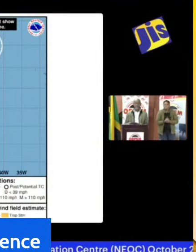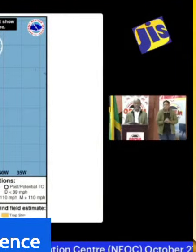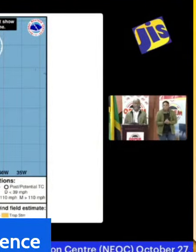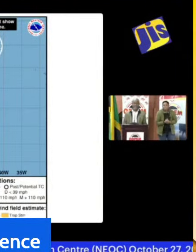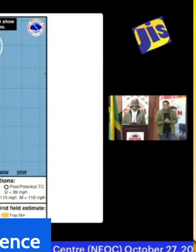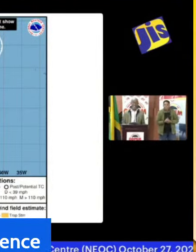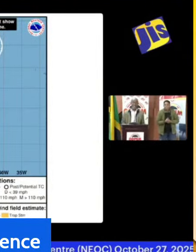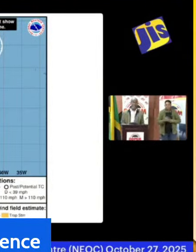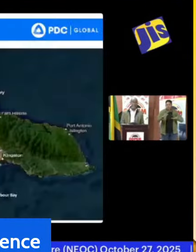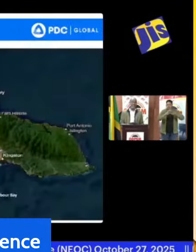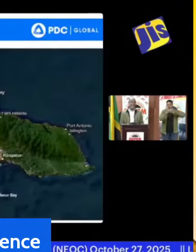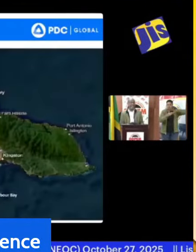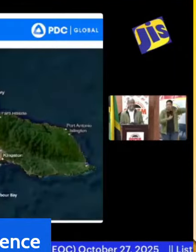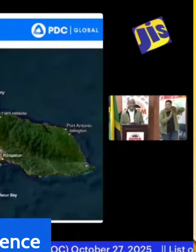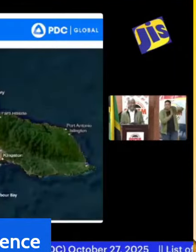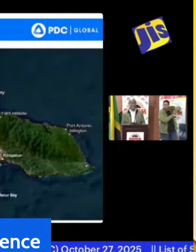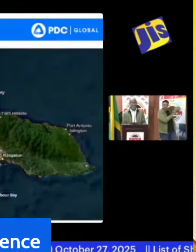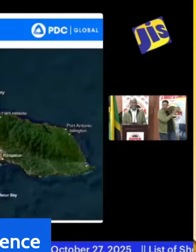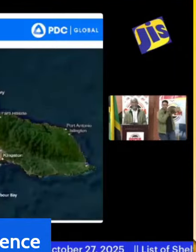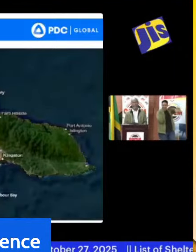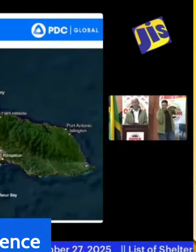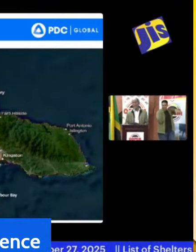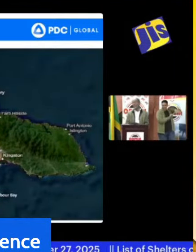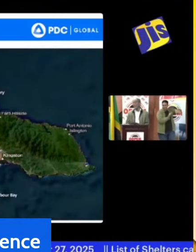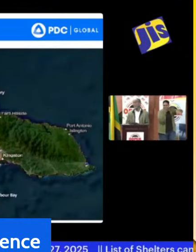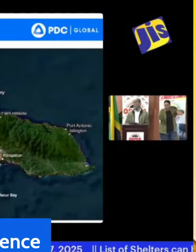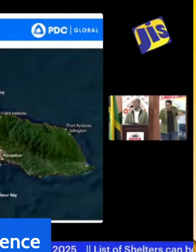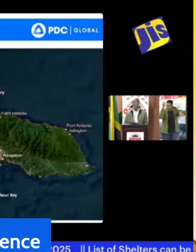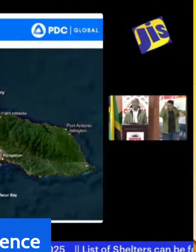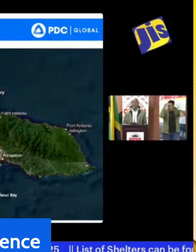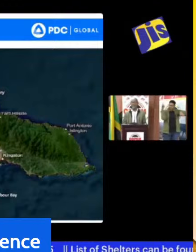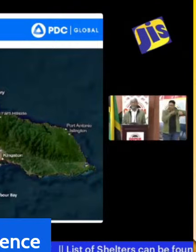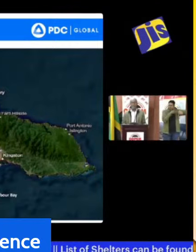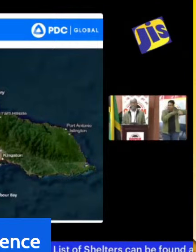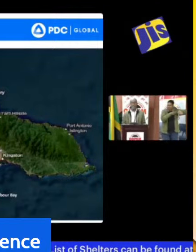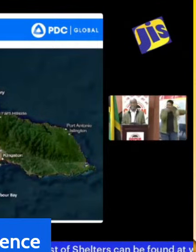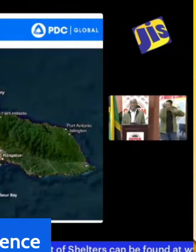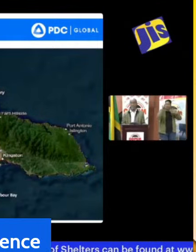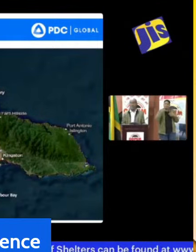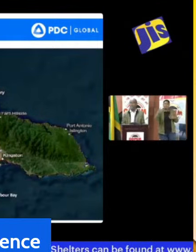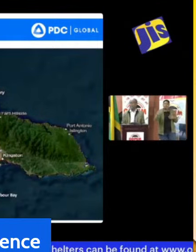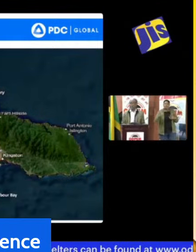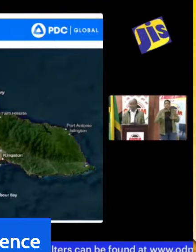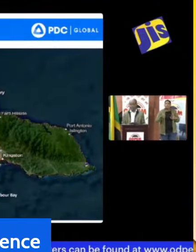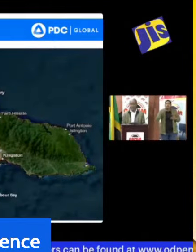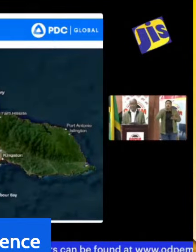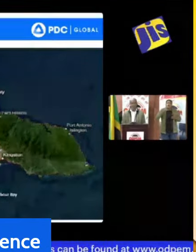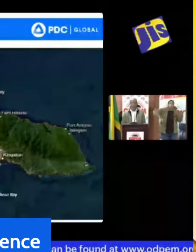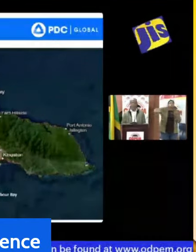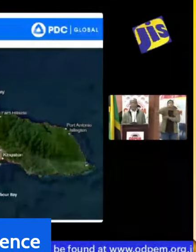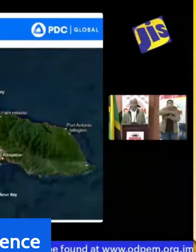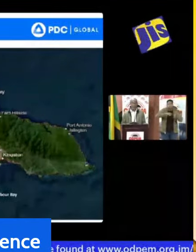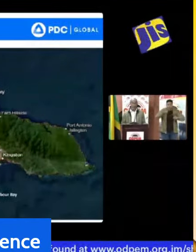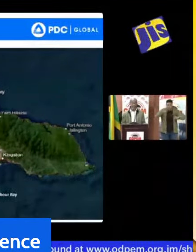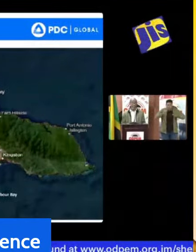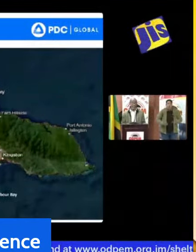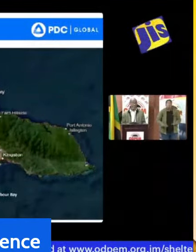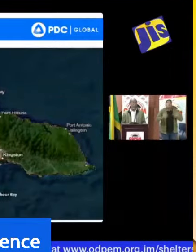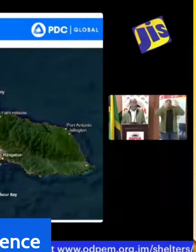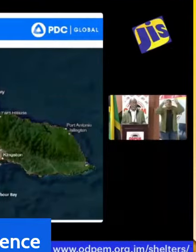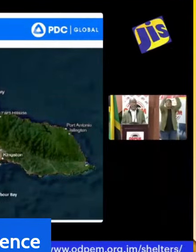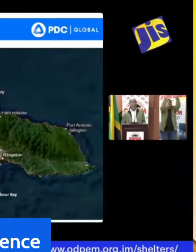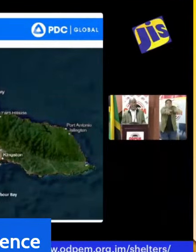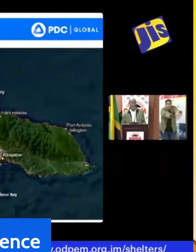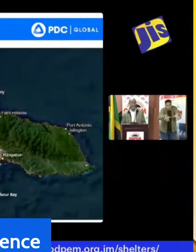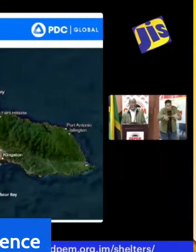Here we see an image that indicates somewhat where the peak storm surge would occur.